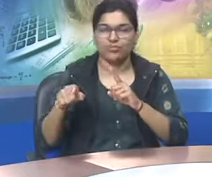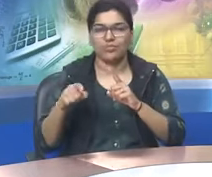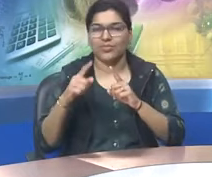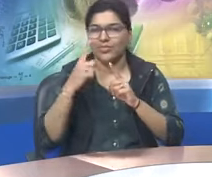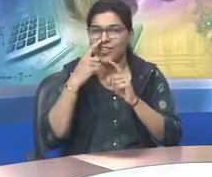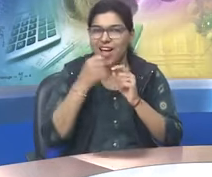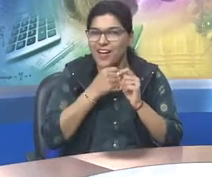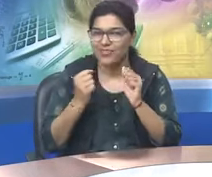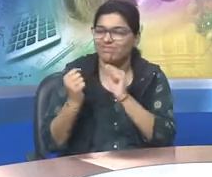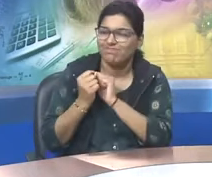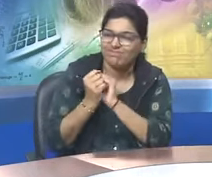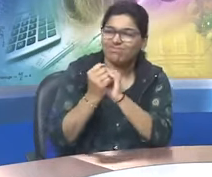now far away,